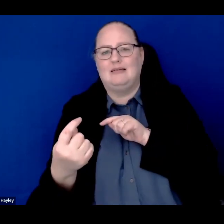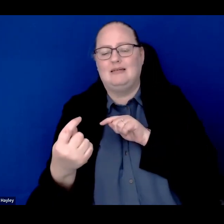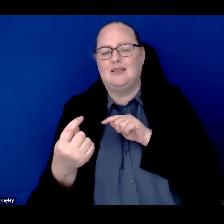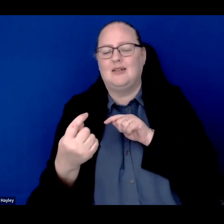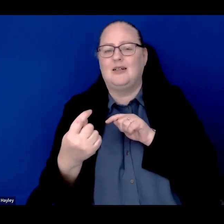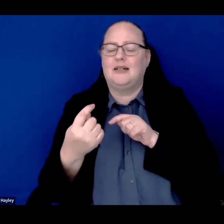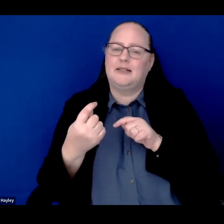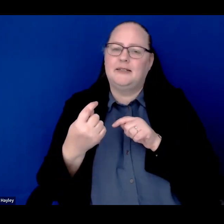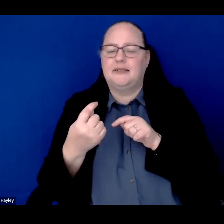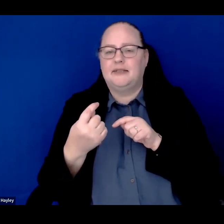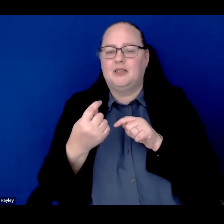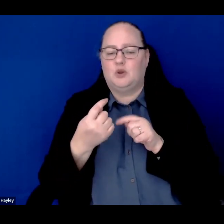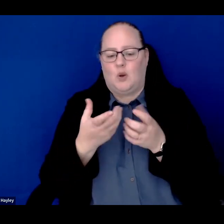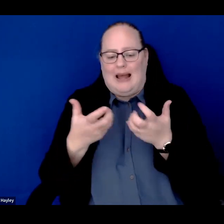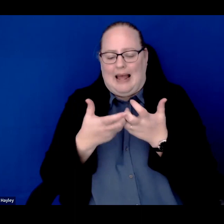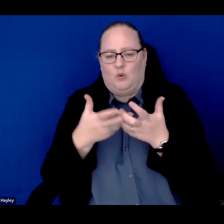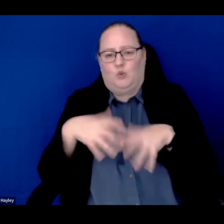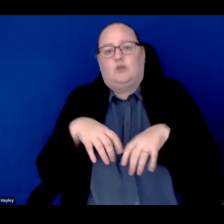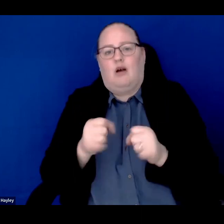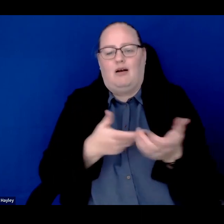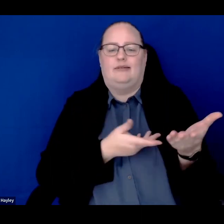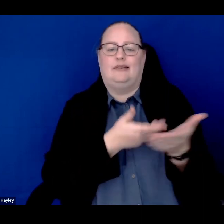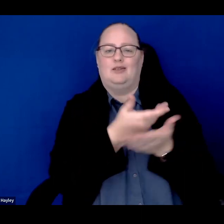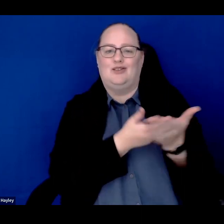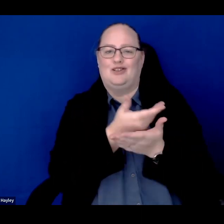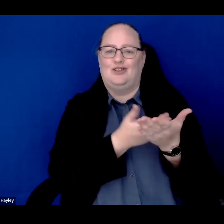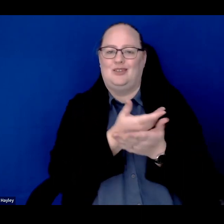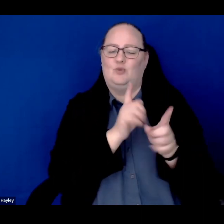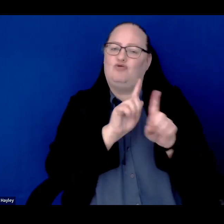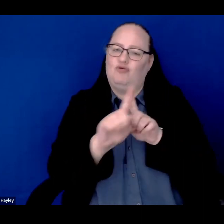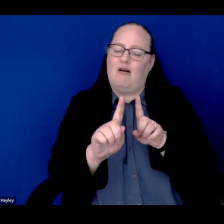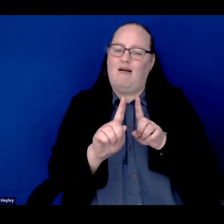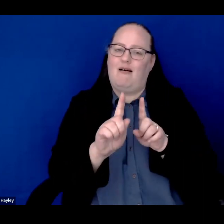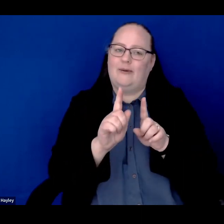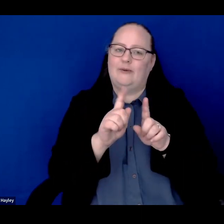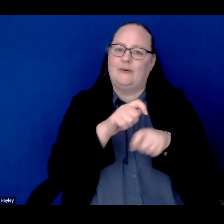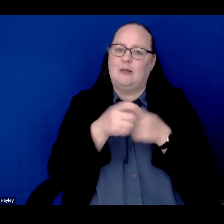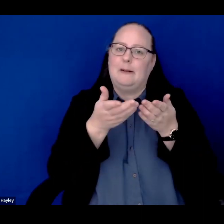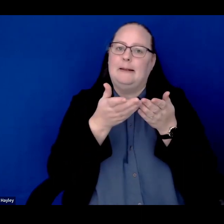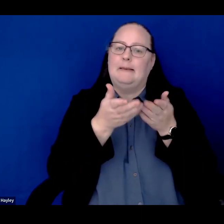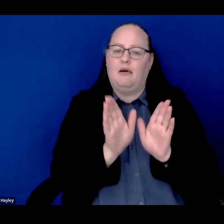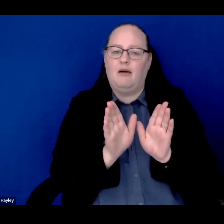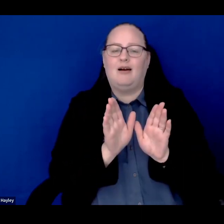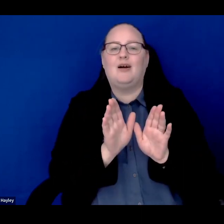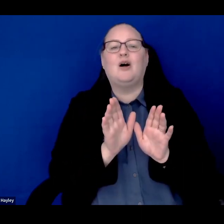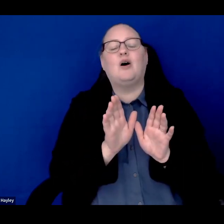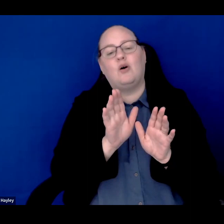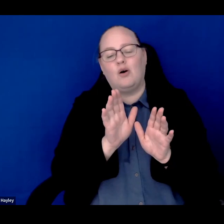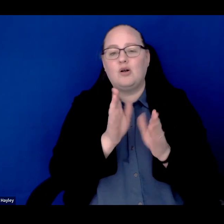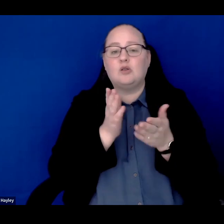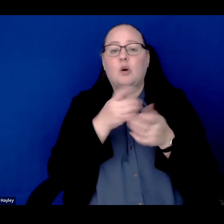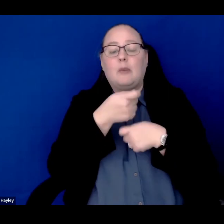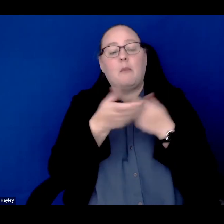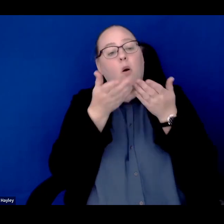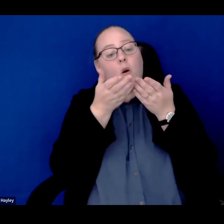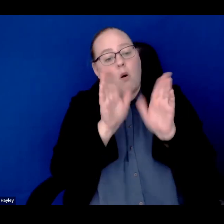able to open up a space for discussion. I guess that's what we've been trying to do, is to open up without polarizing, without